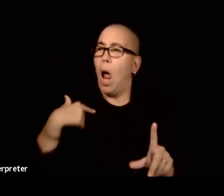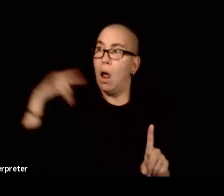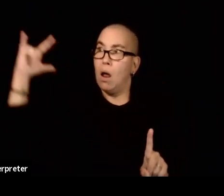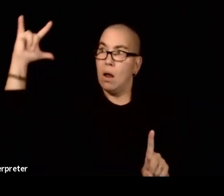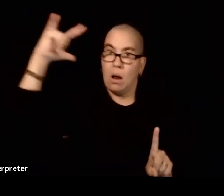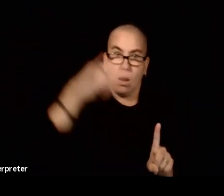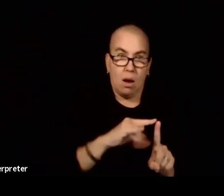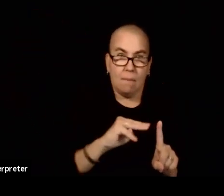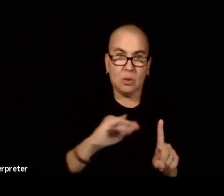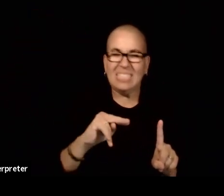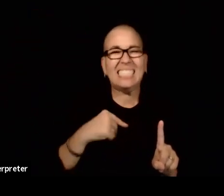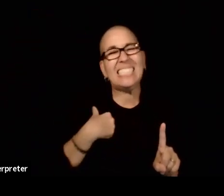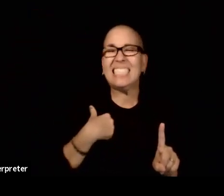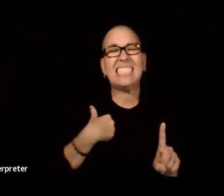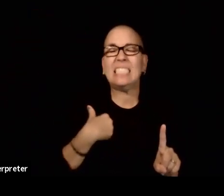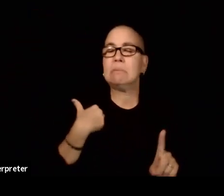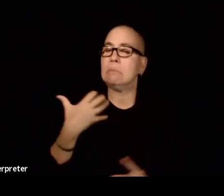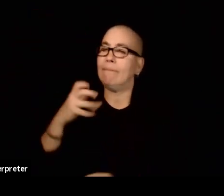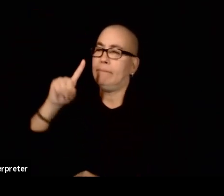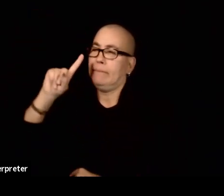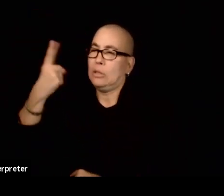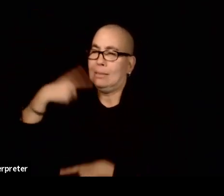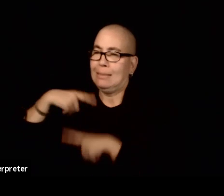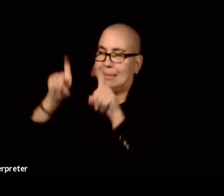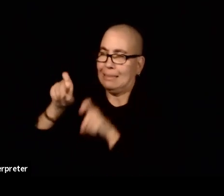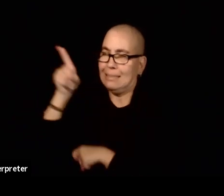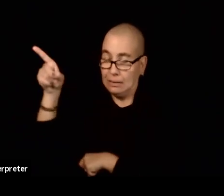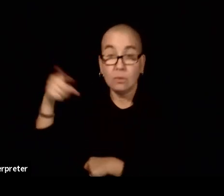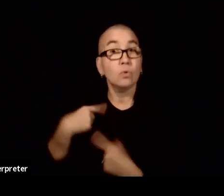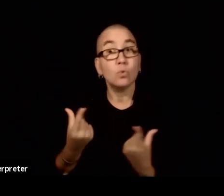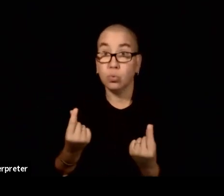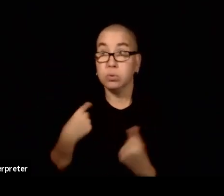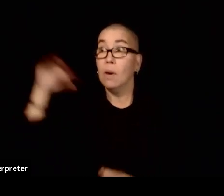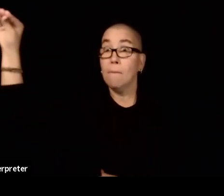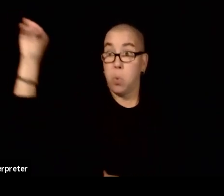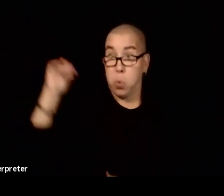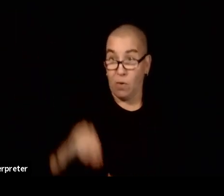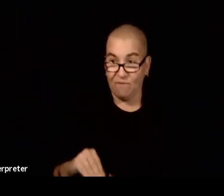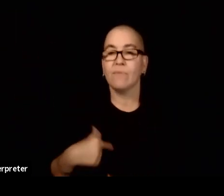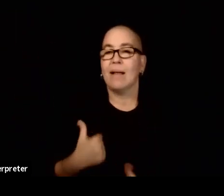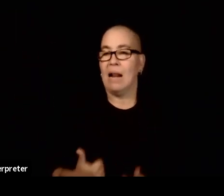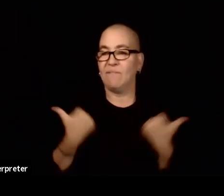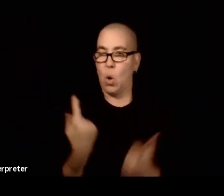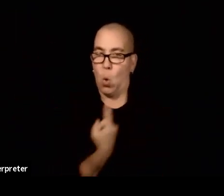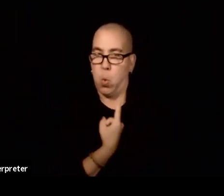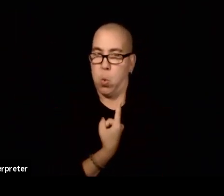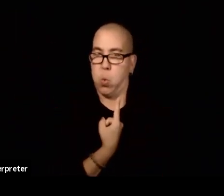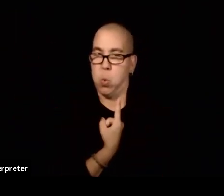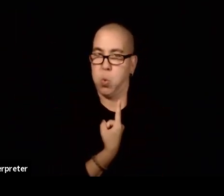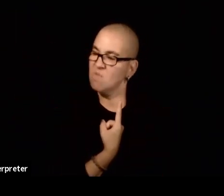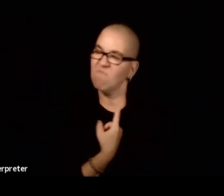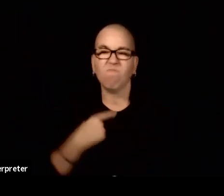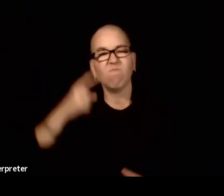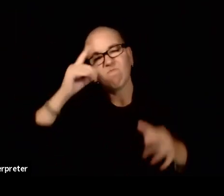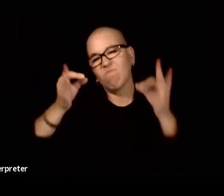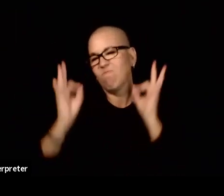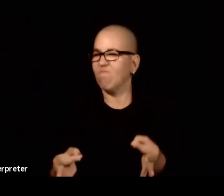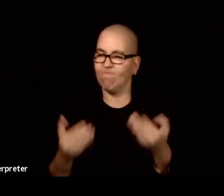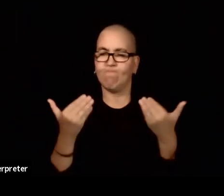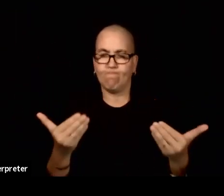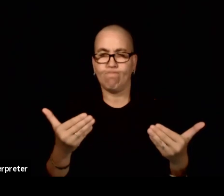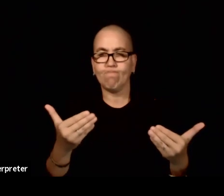and the process of scheduling a test was incredibly easy. I just had to go online. I found a place